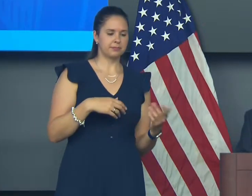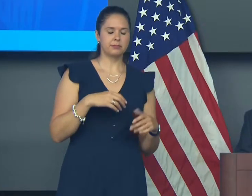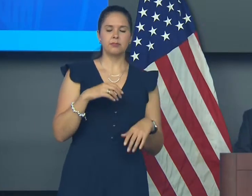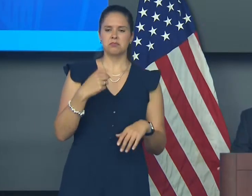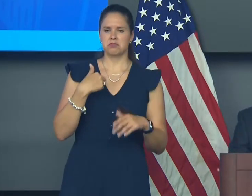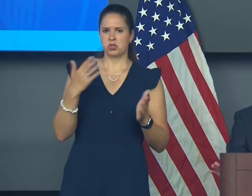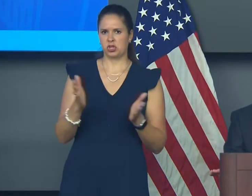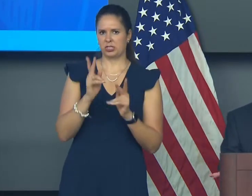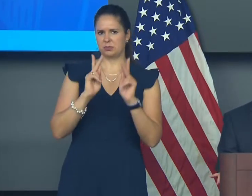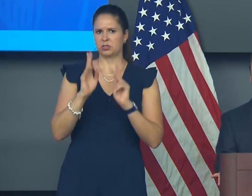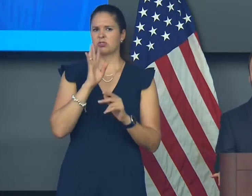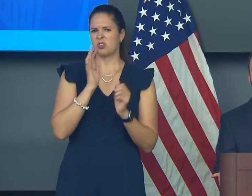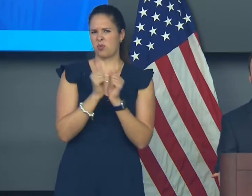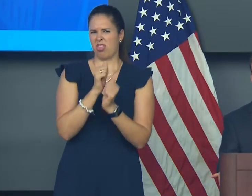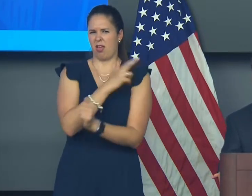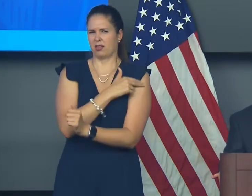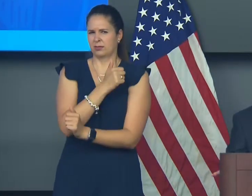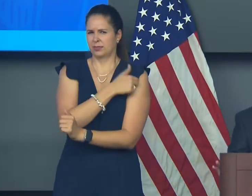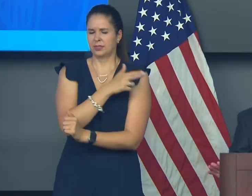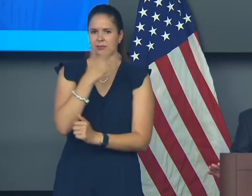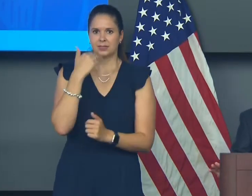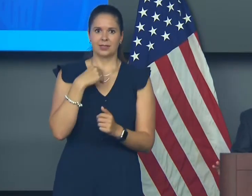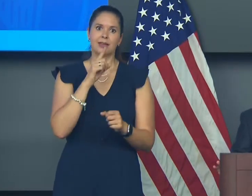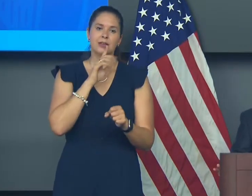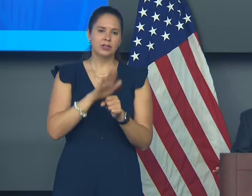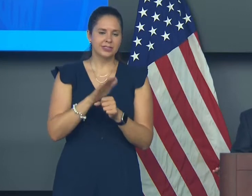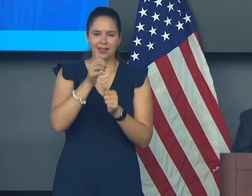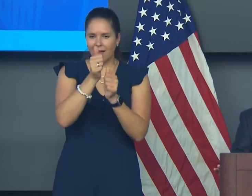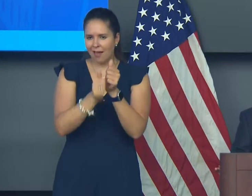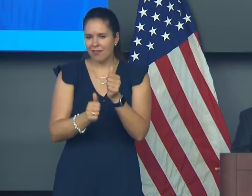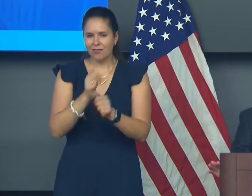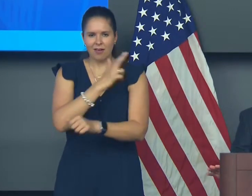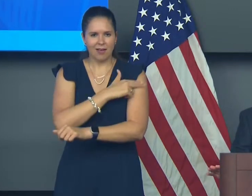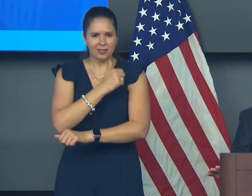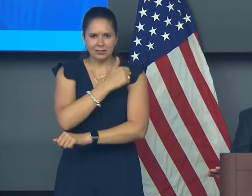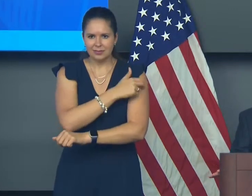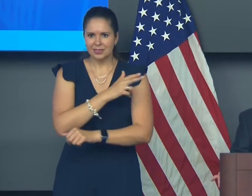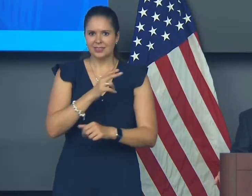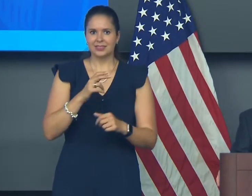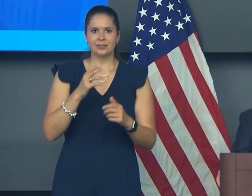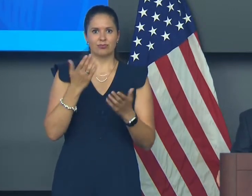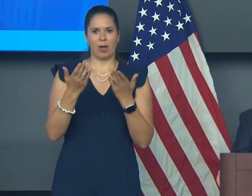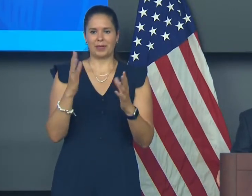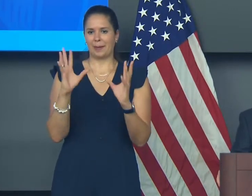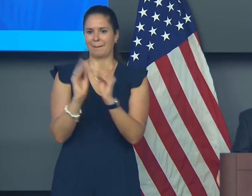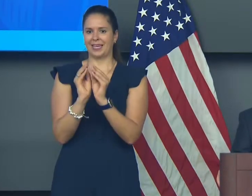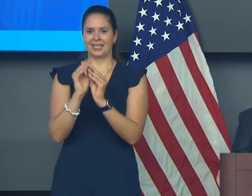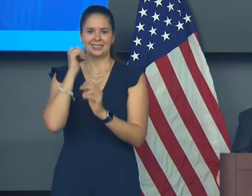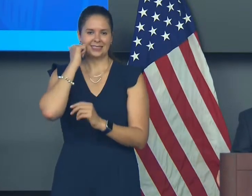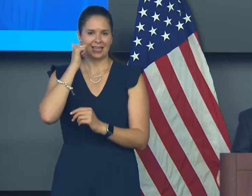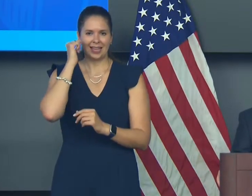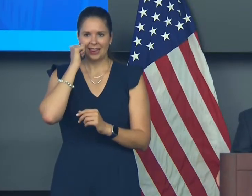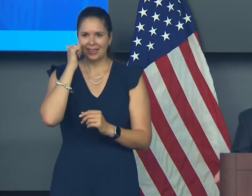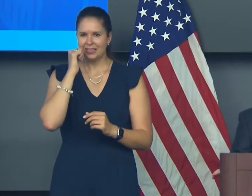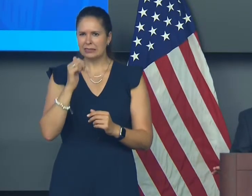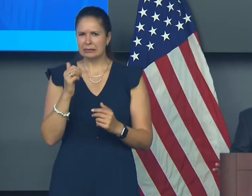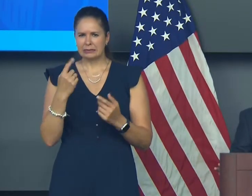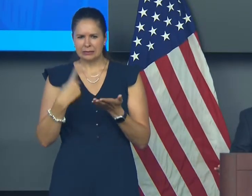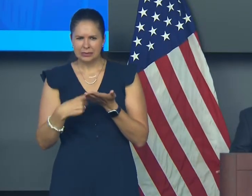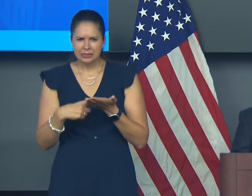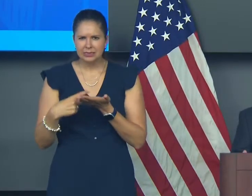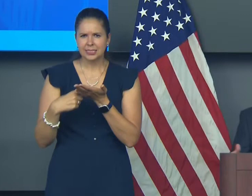And I would encourage people to talk to hospitals too, because I guarantee you every hospital is meeting likely on a daily basis right now to talk